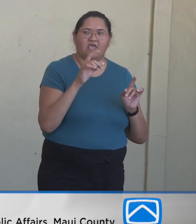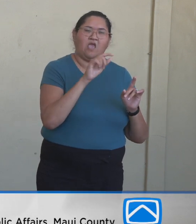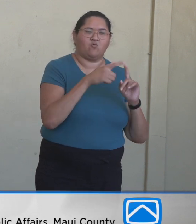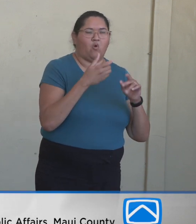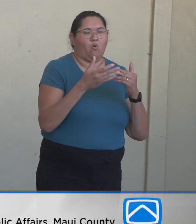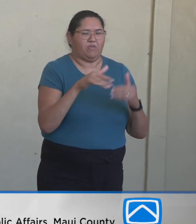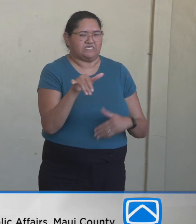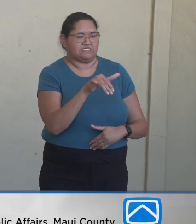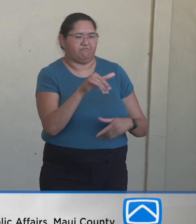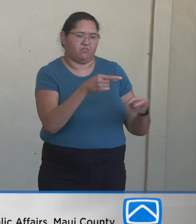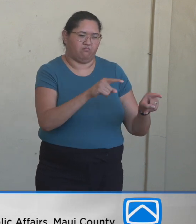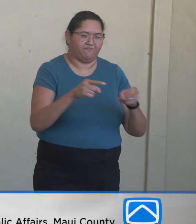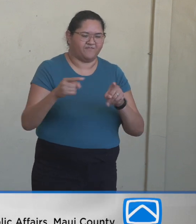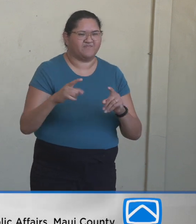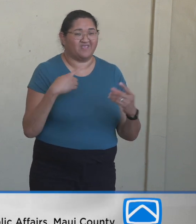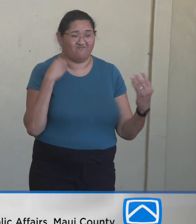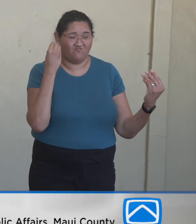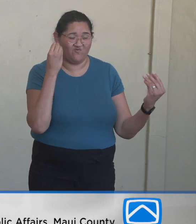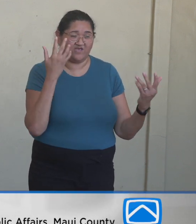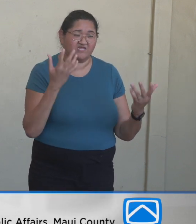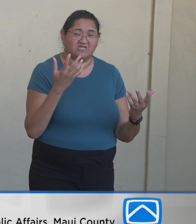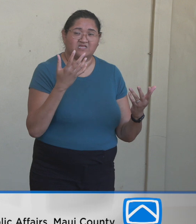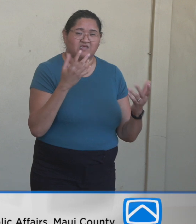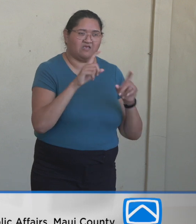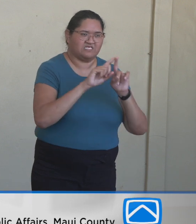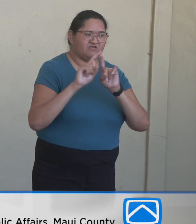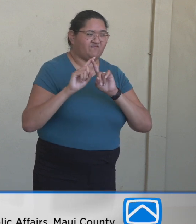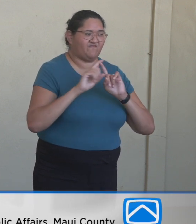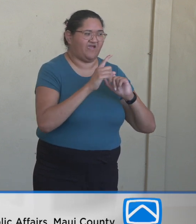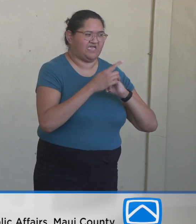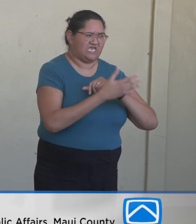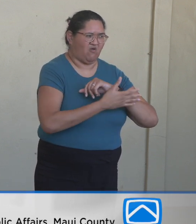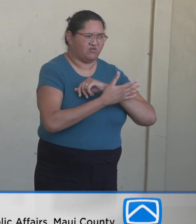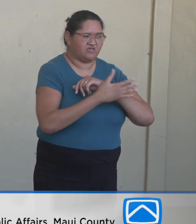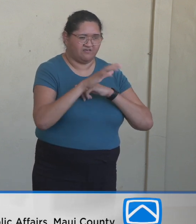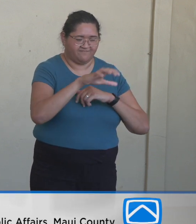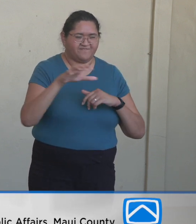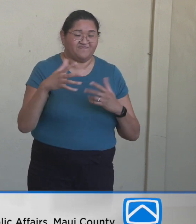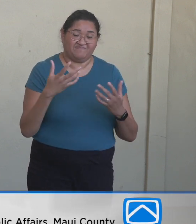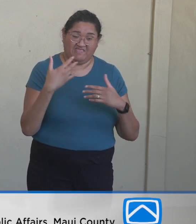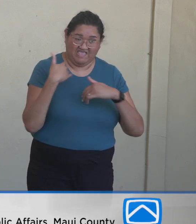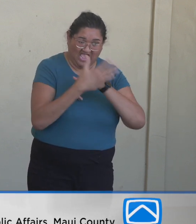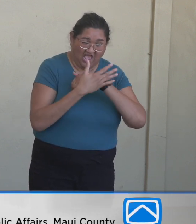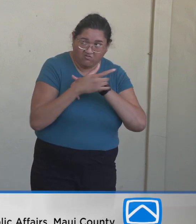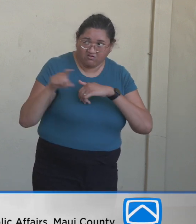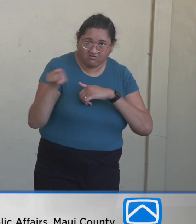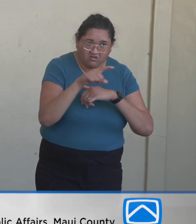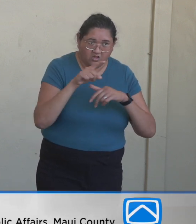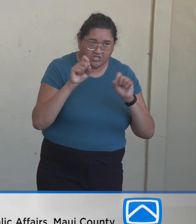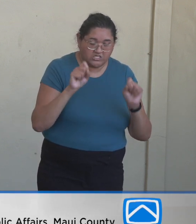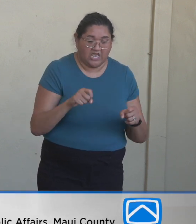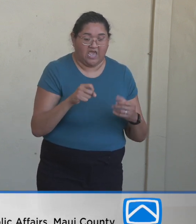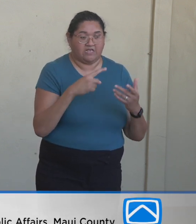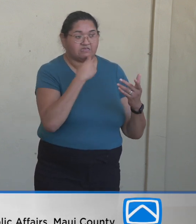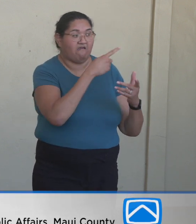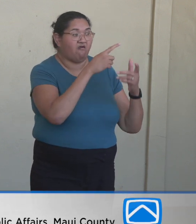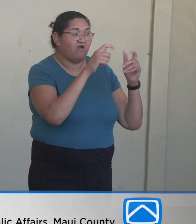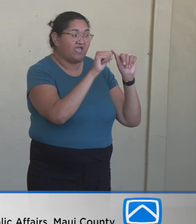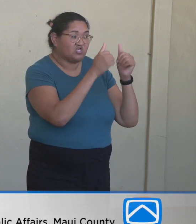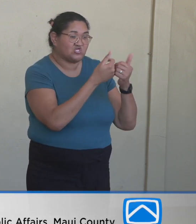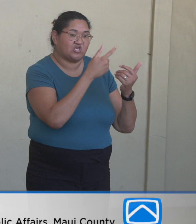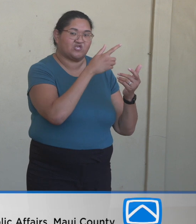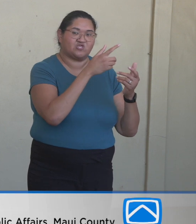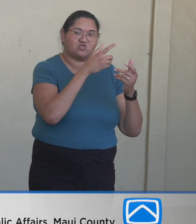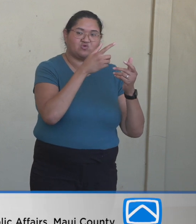similar conditions. I'm wondering, county by county, is there anything that counties can do to compel agencies to release